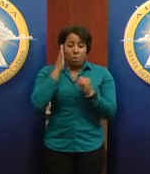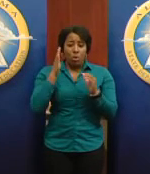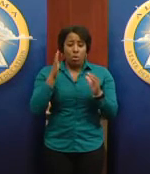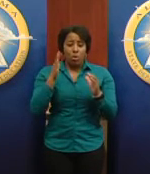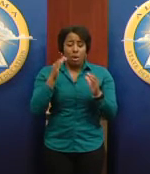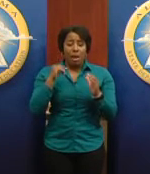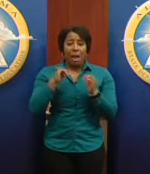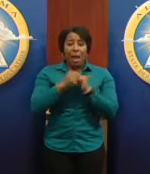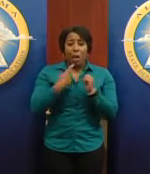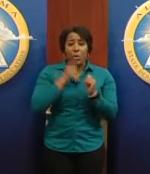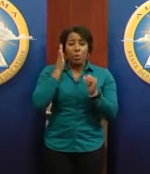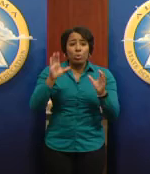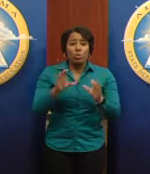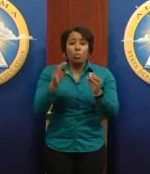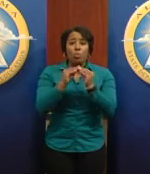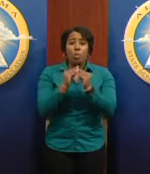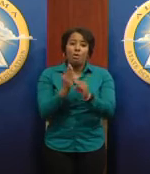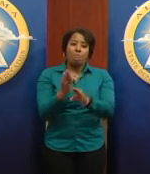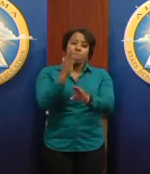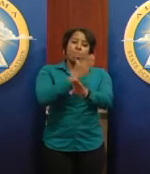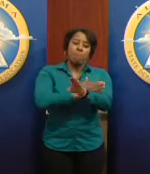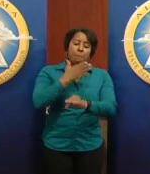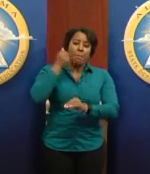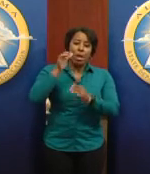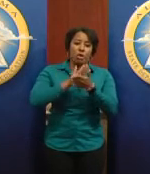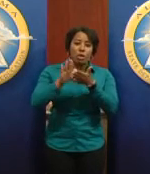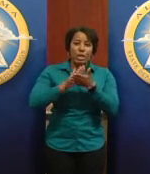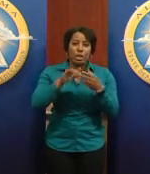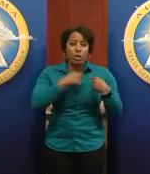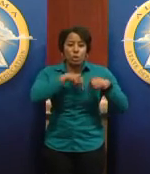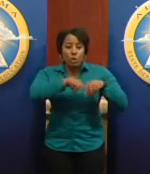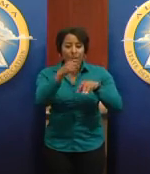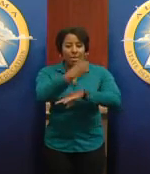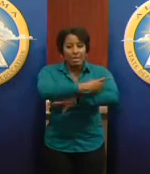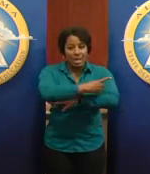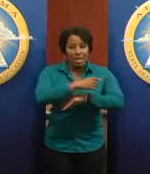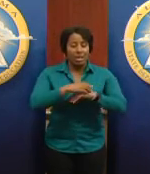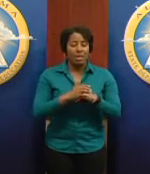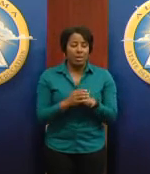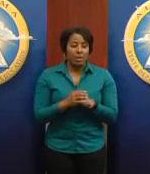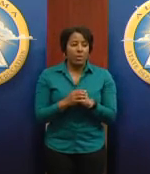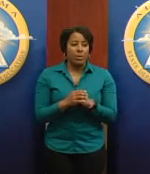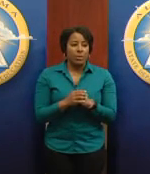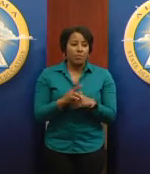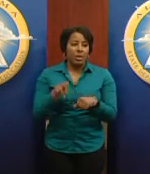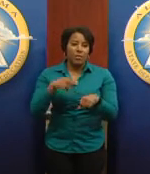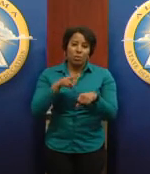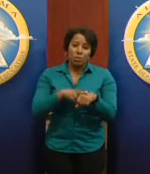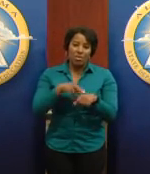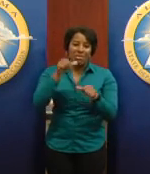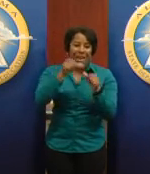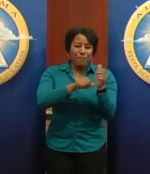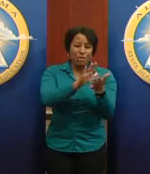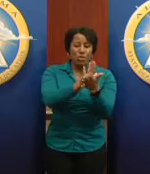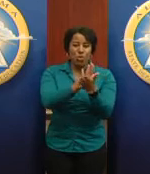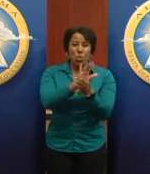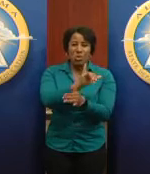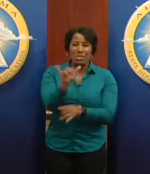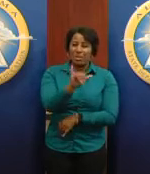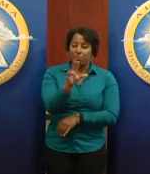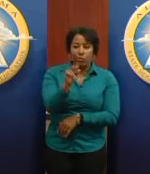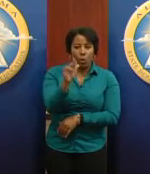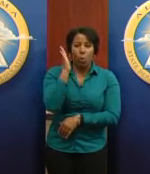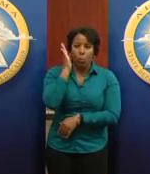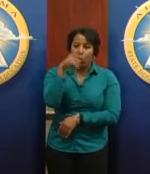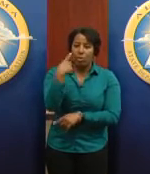as we are encouraging them to do things? Certainly, again, it's not going to look the same in every place, but